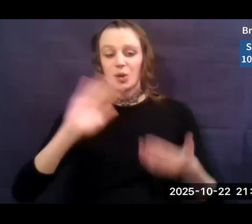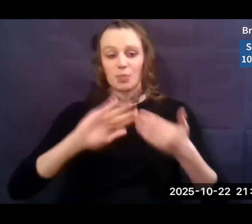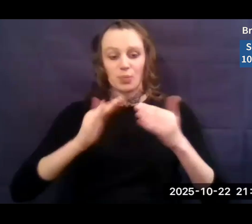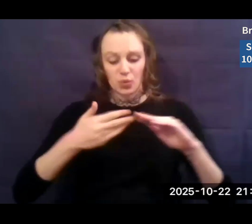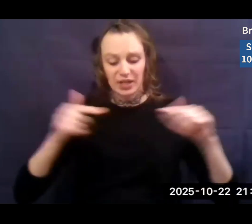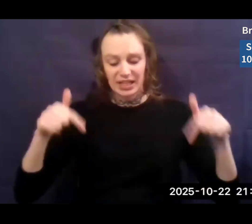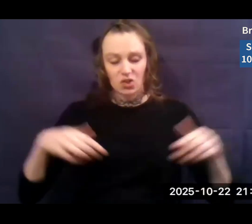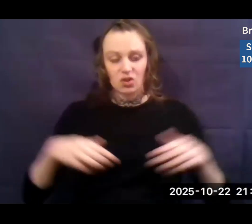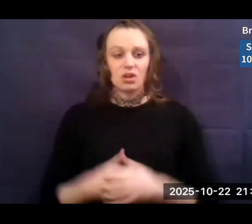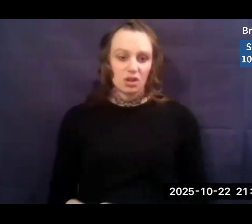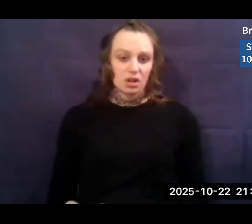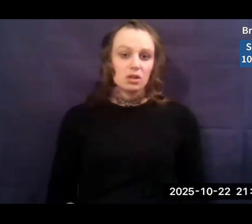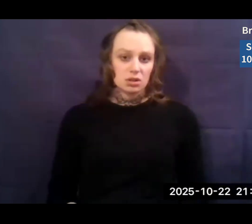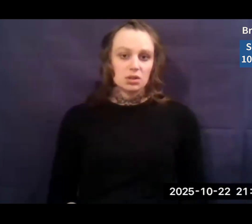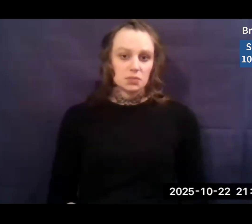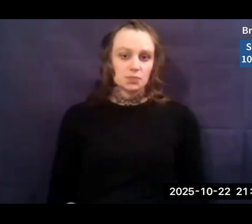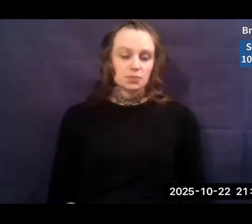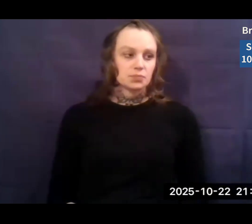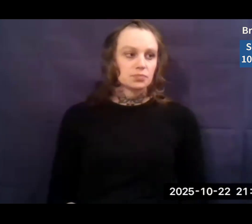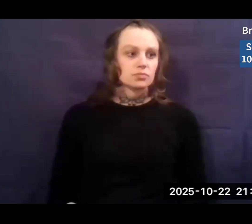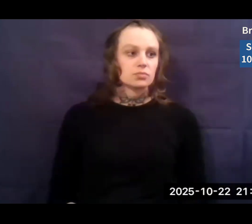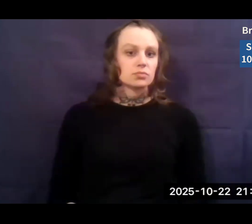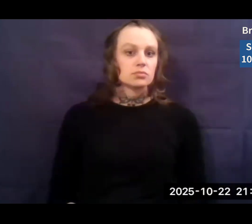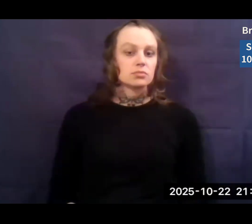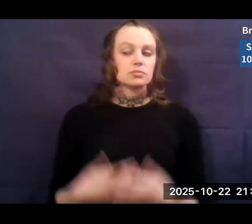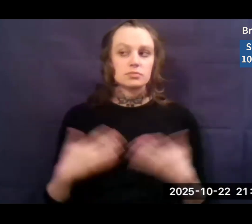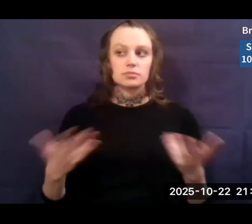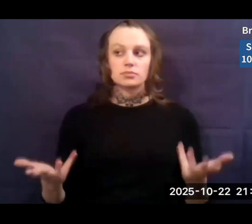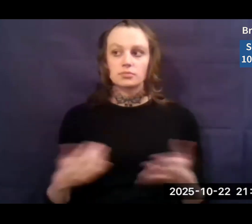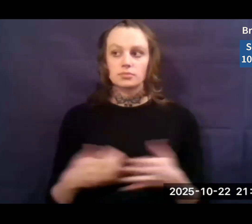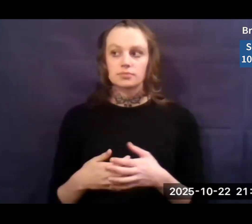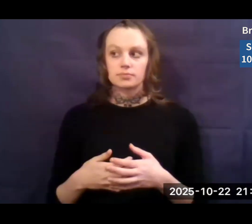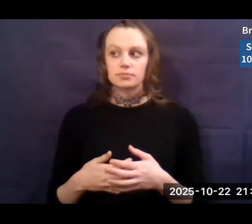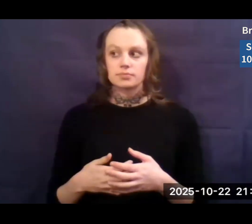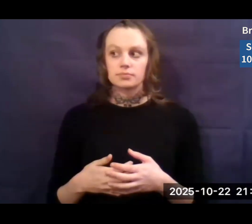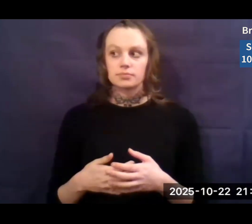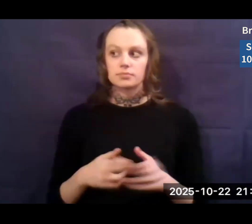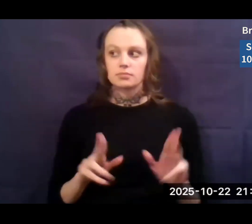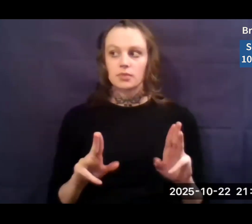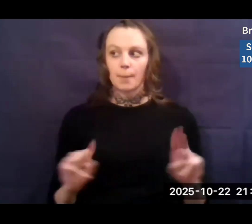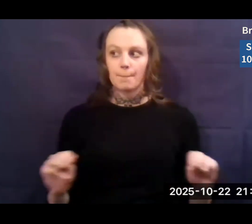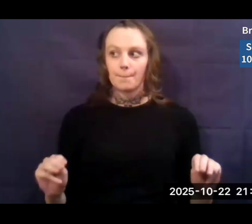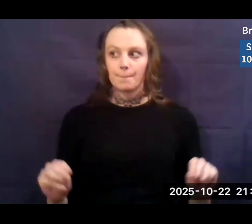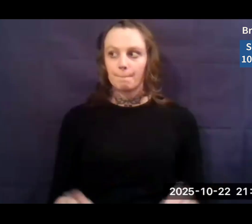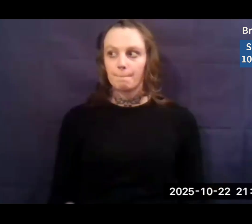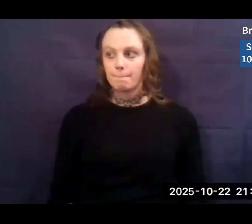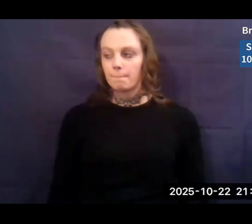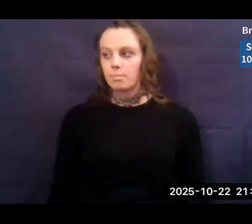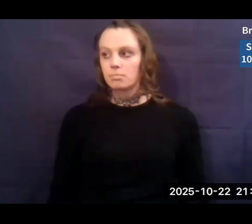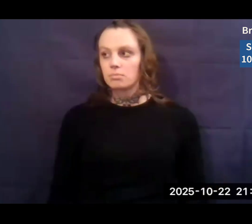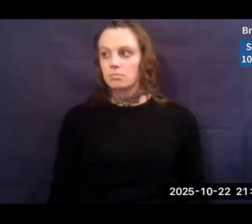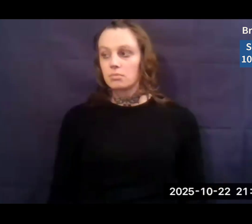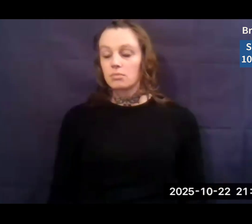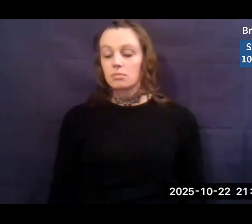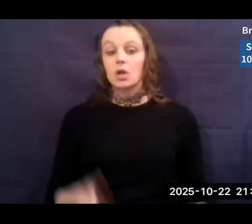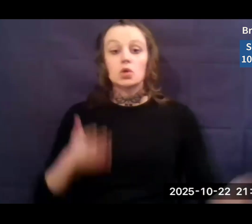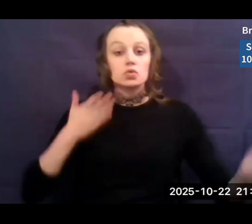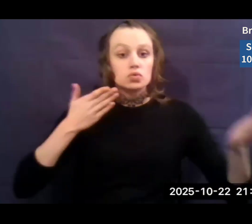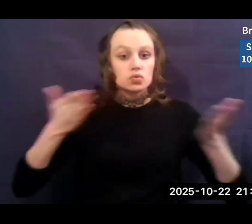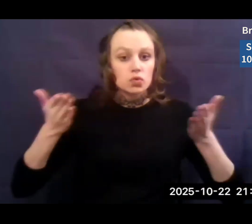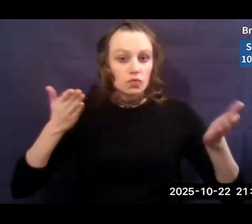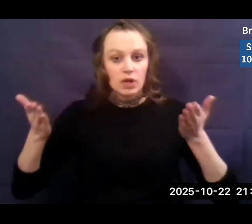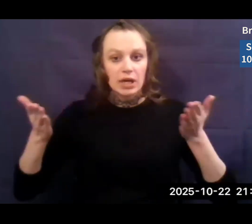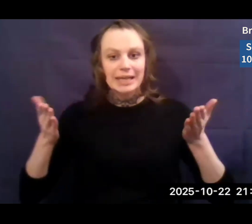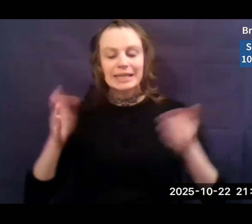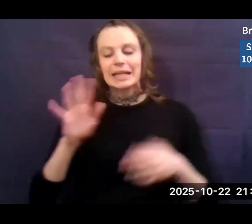in AA. And um doing doing service also is